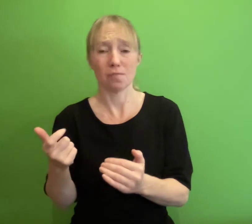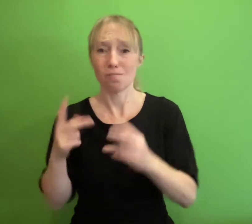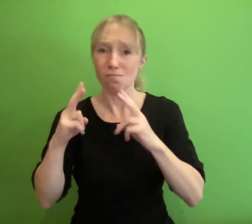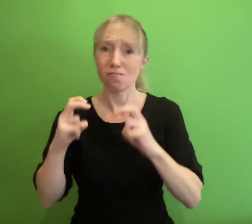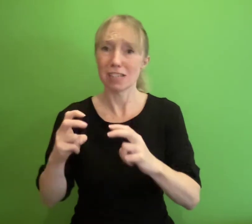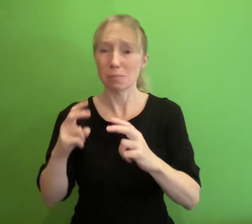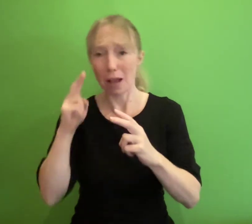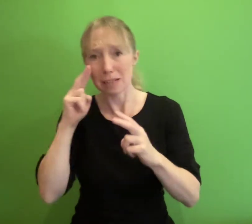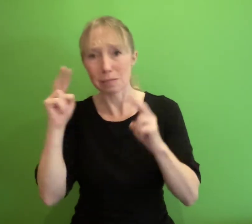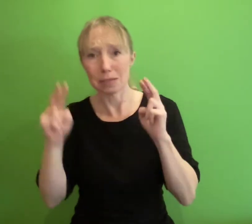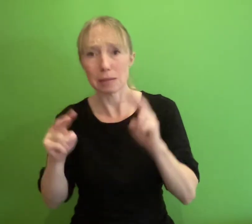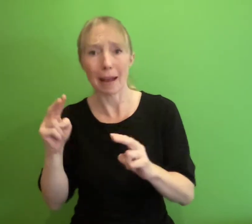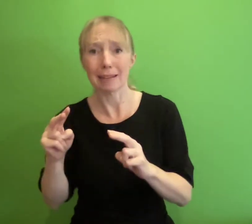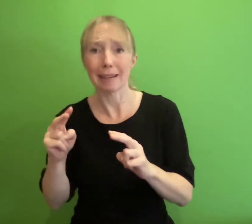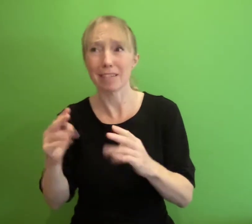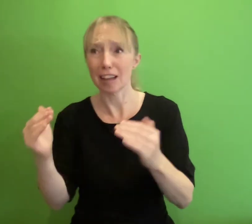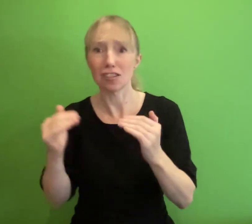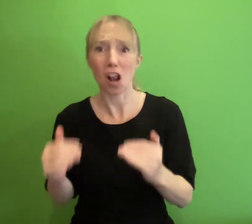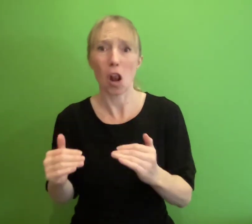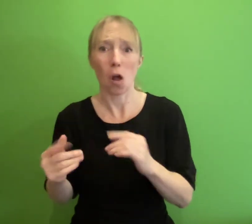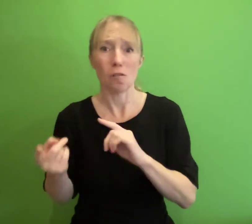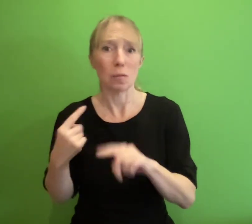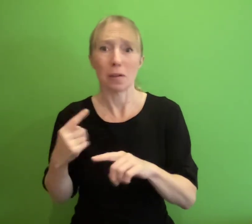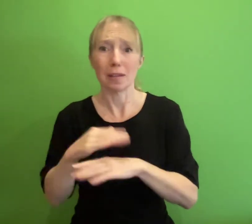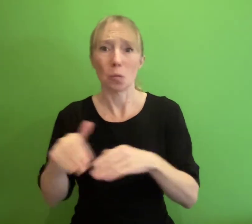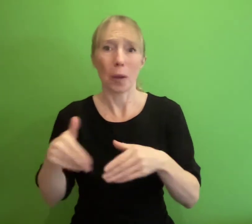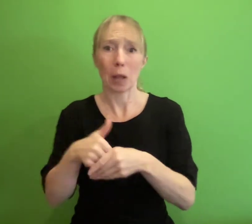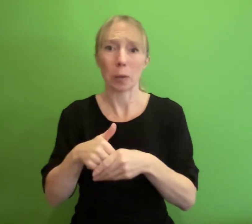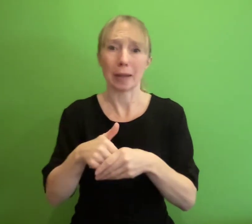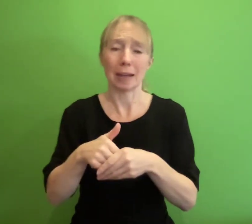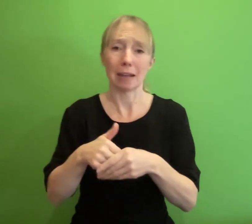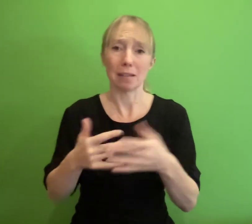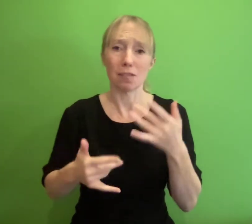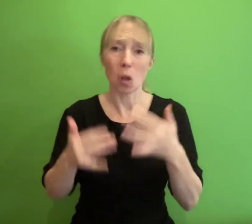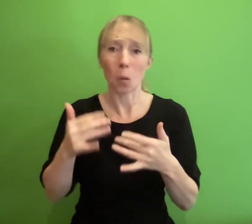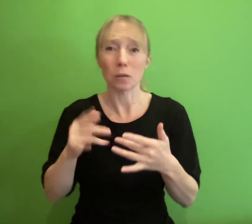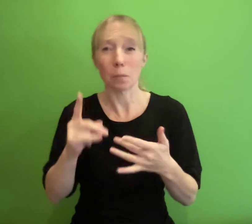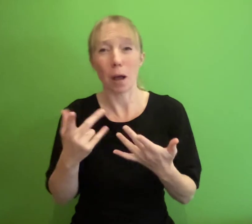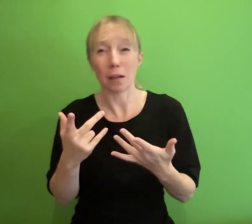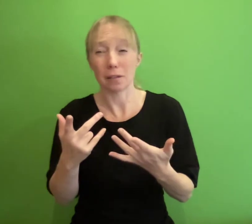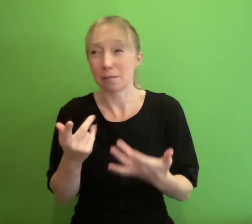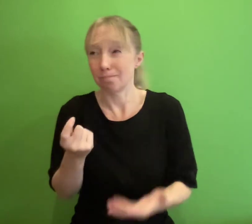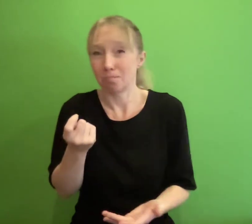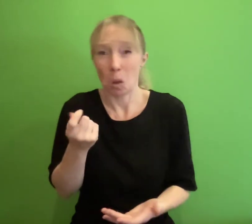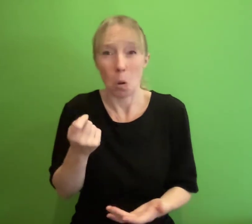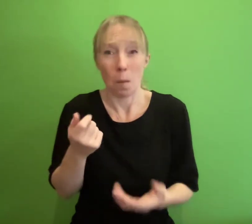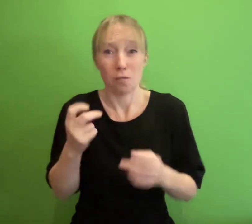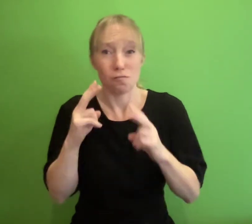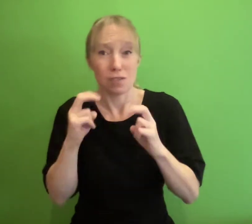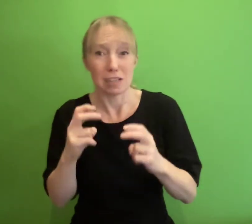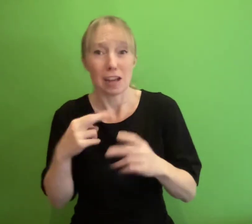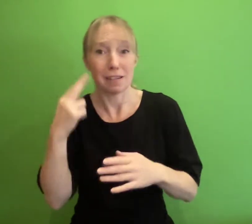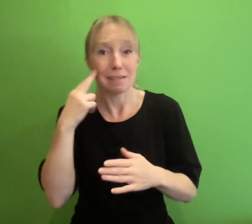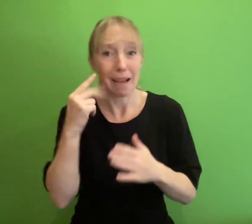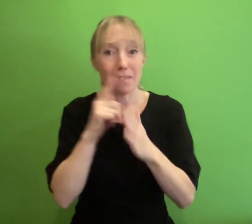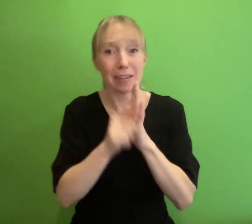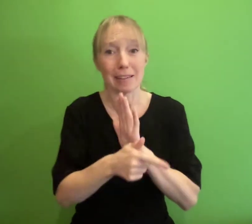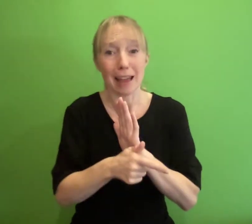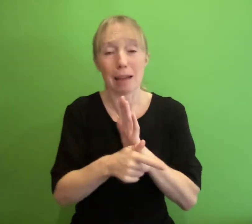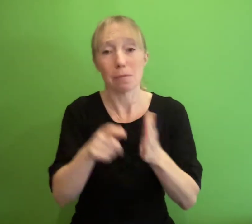not have been included in the results. However, given the paucity of research into deaf and disabled writers' access needs